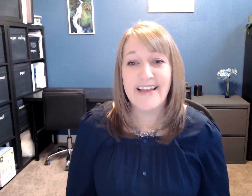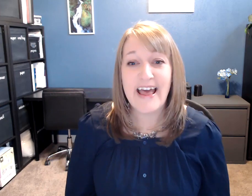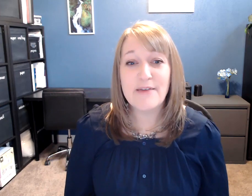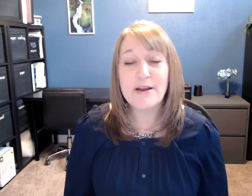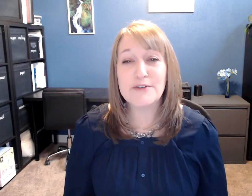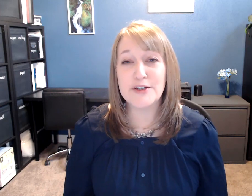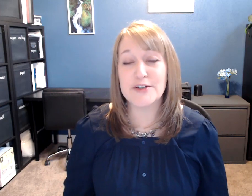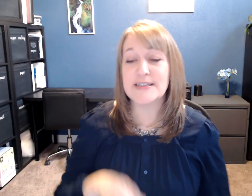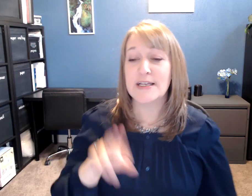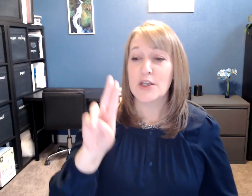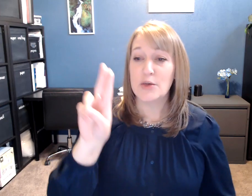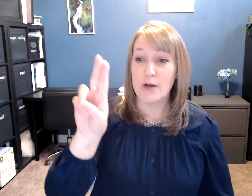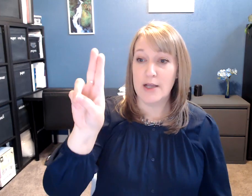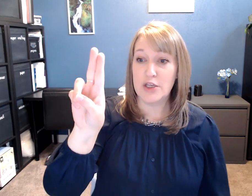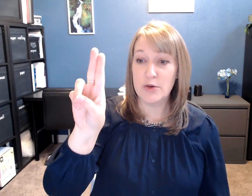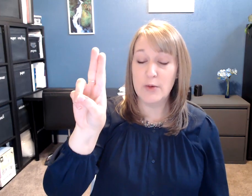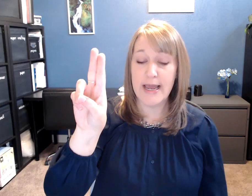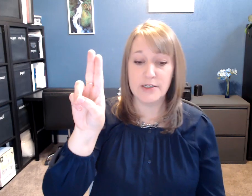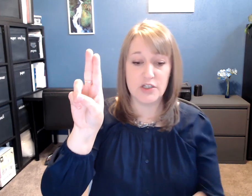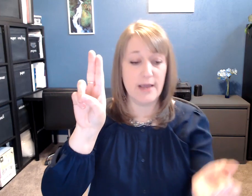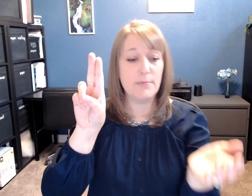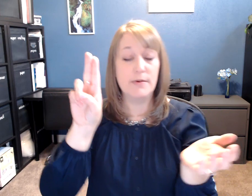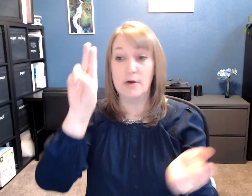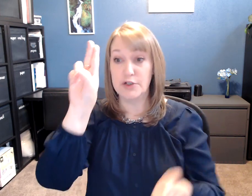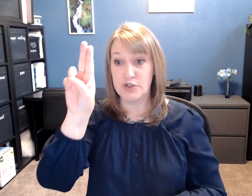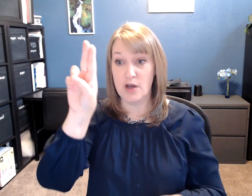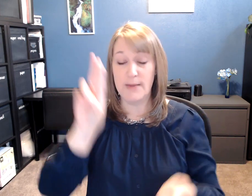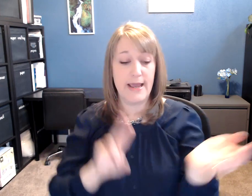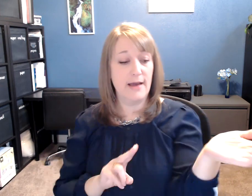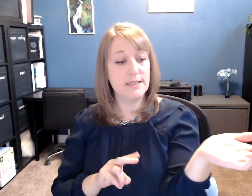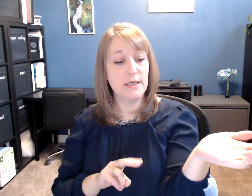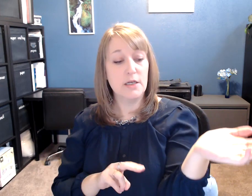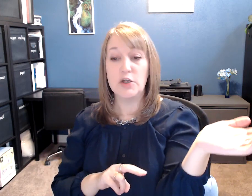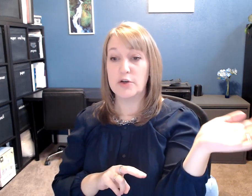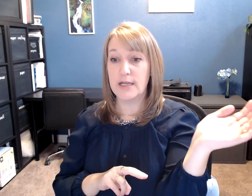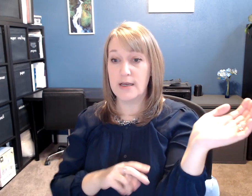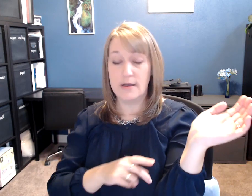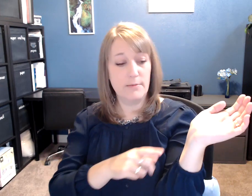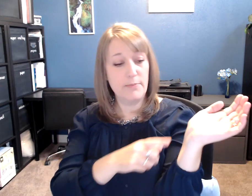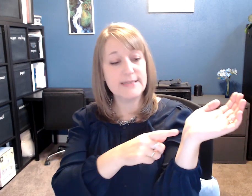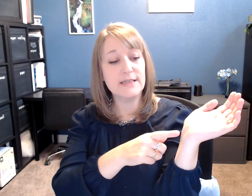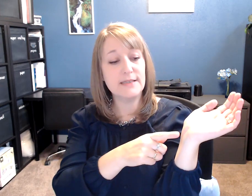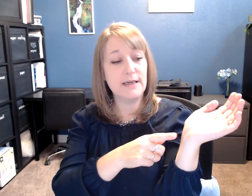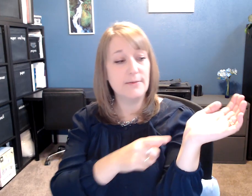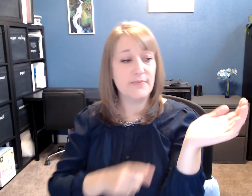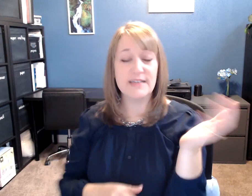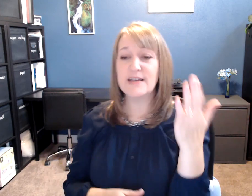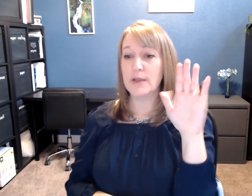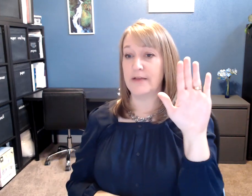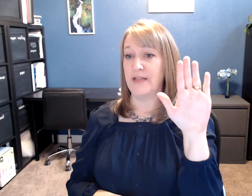And then we have nurse. You want a U hand shape on your dominant hand. You're gonna basically, it's not really a flat